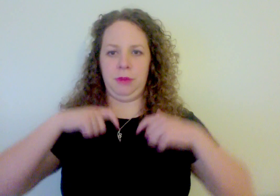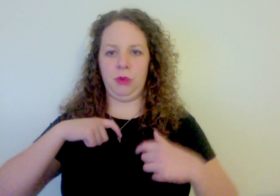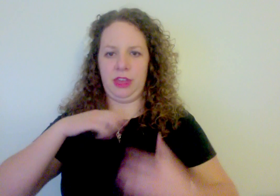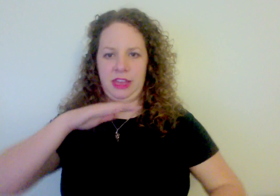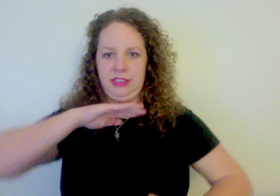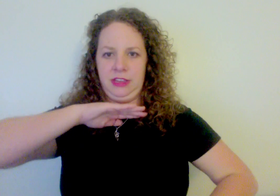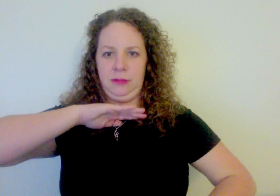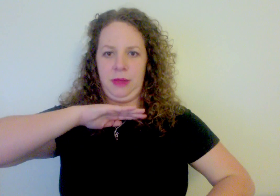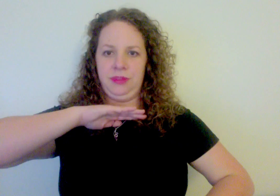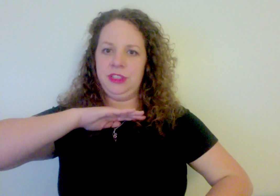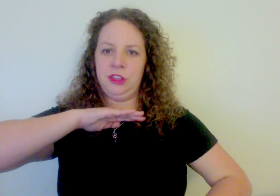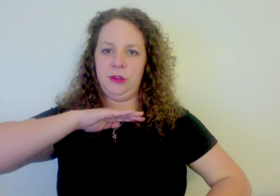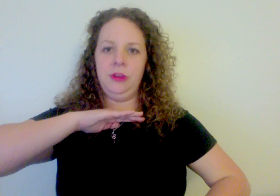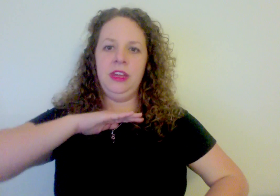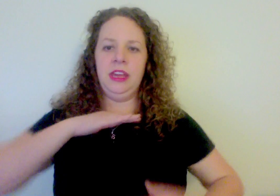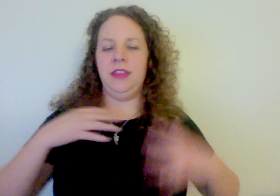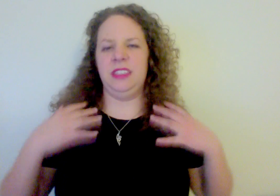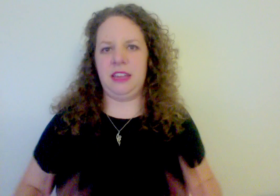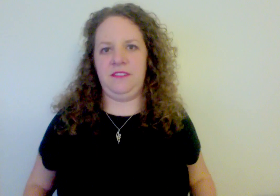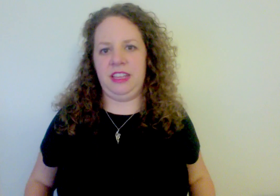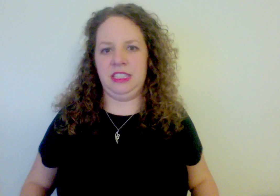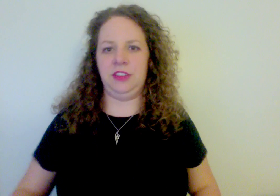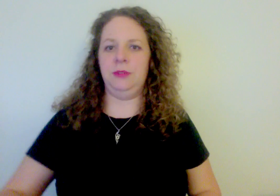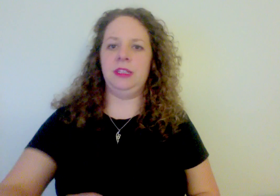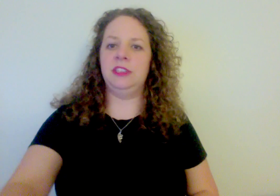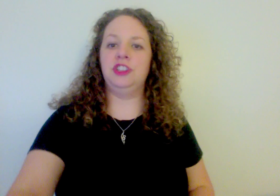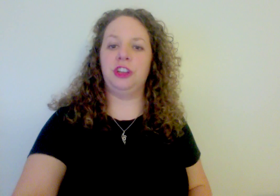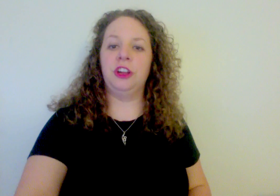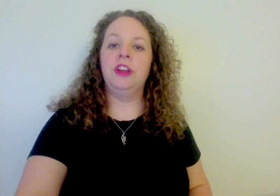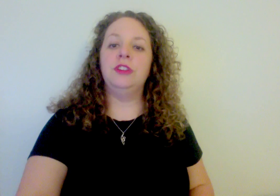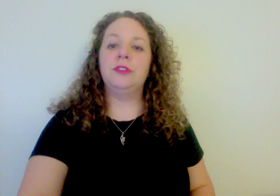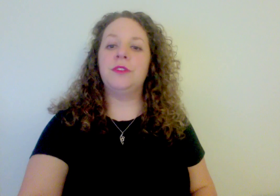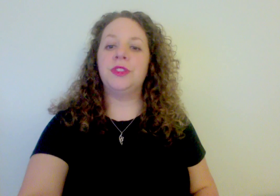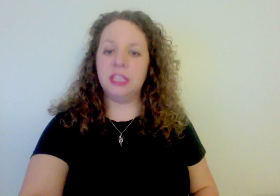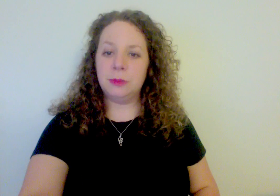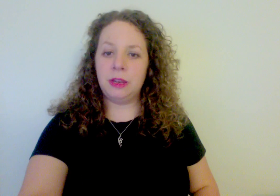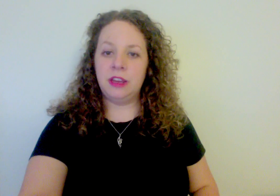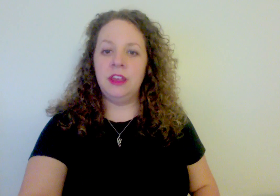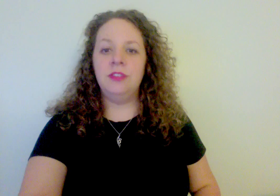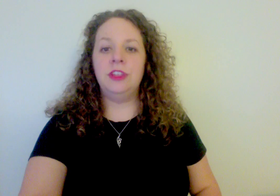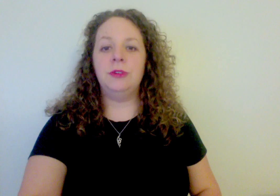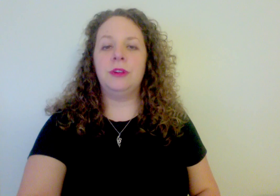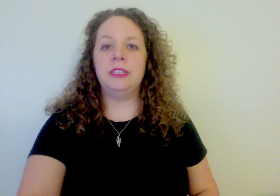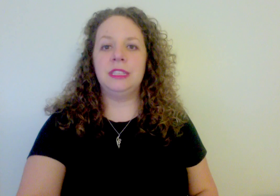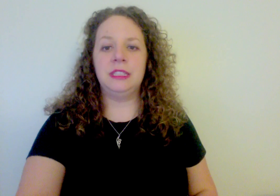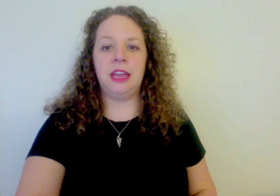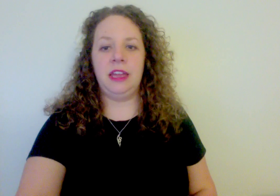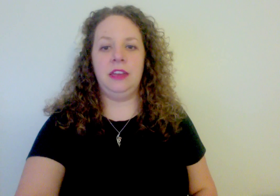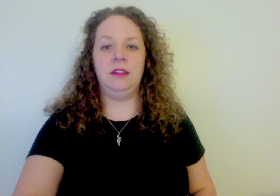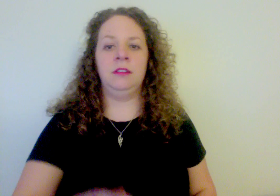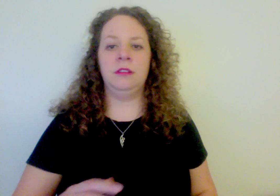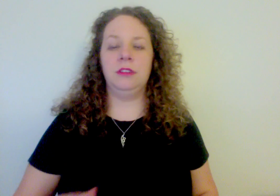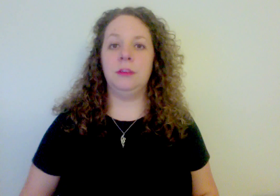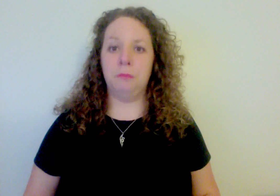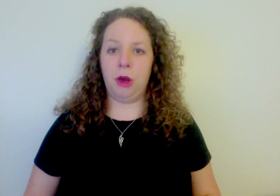that hangs down about this low and then it's kind of fancy on the rest of the shirt. So for this one, then you're going to sign the bow on the